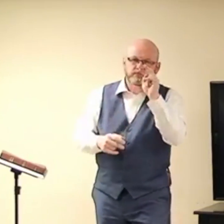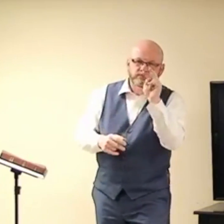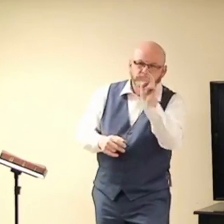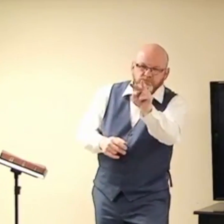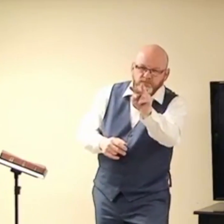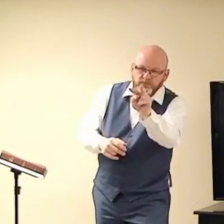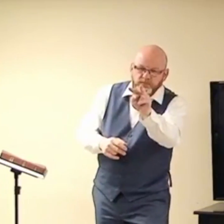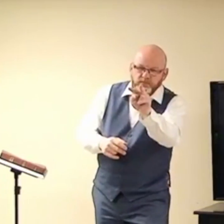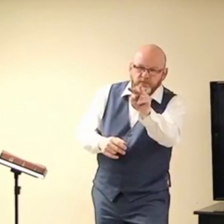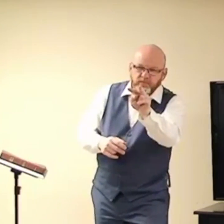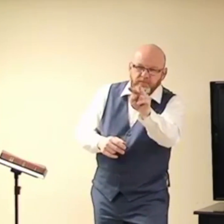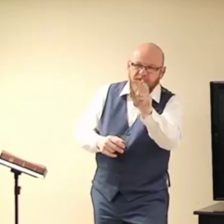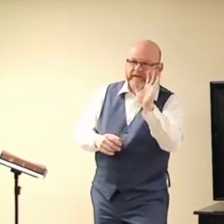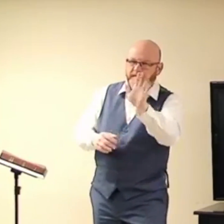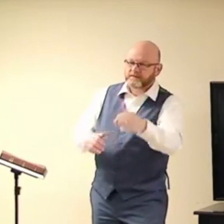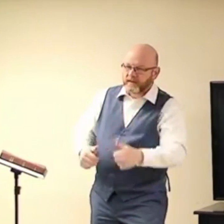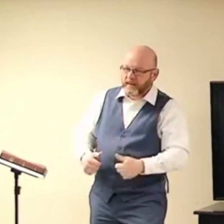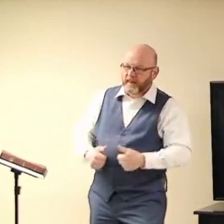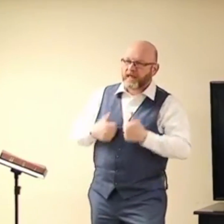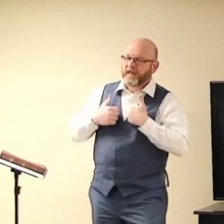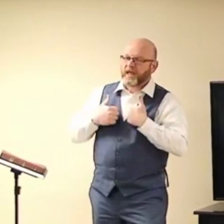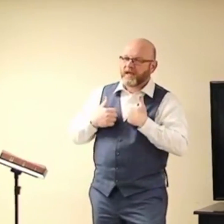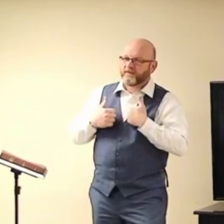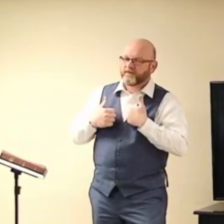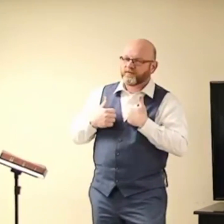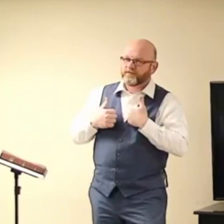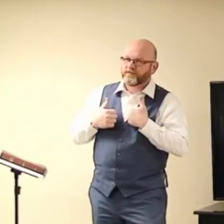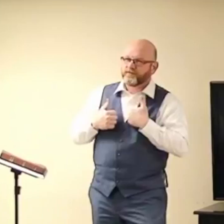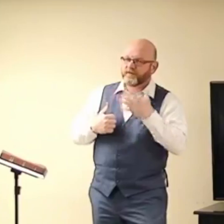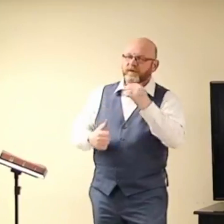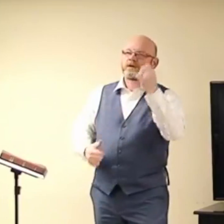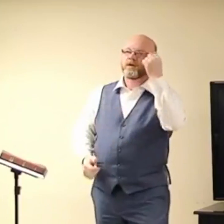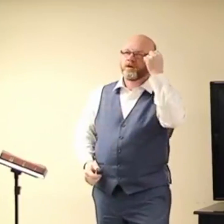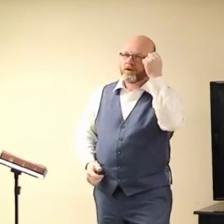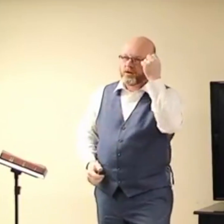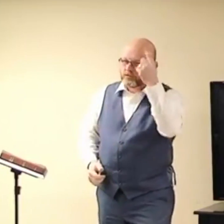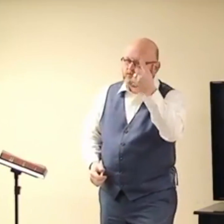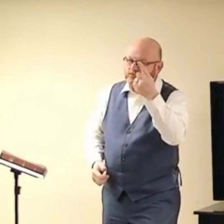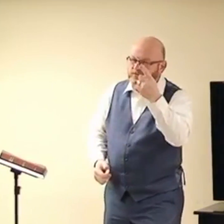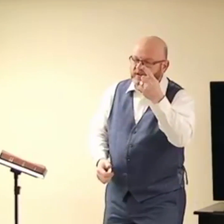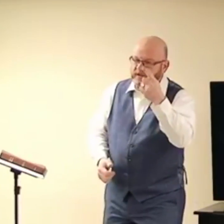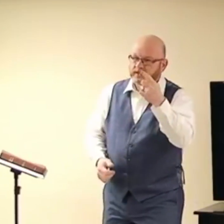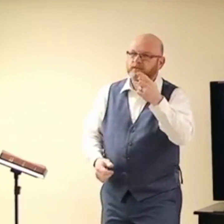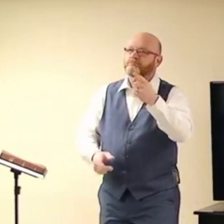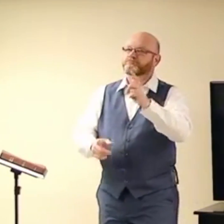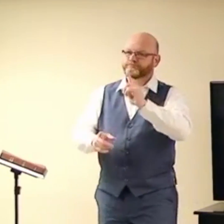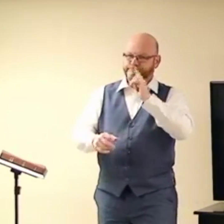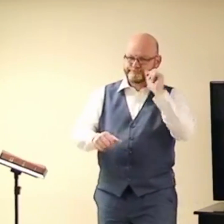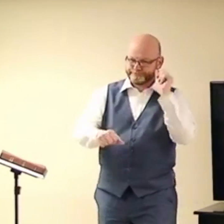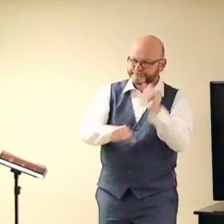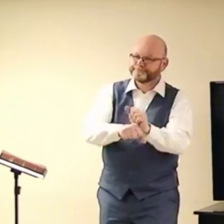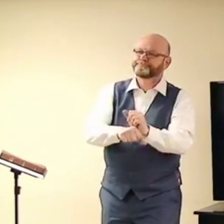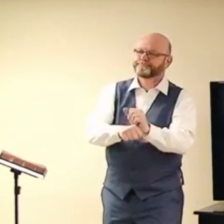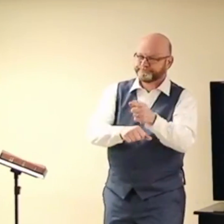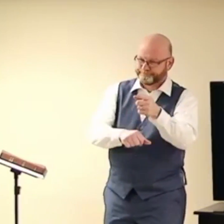Jesus wanted people to see his life and his actions and